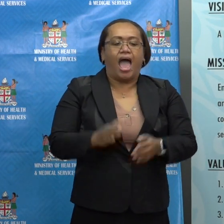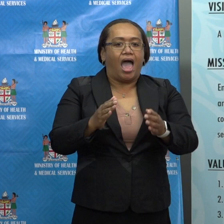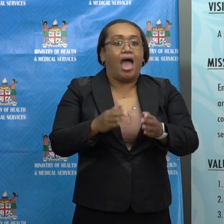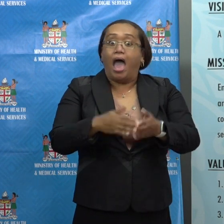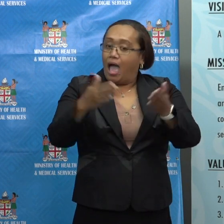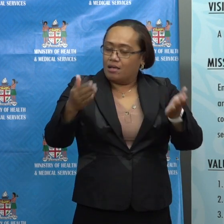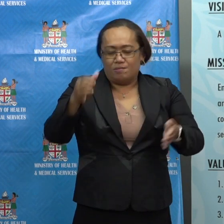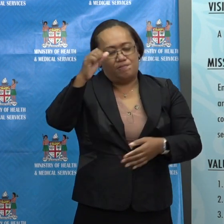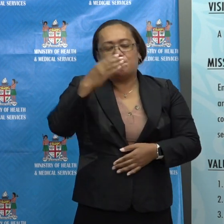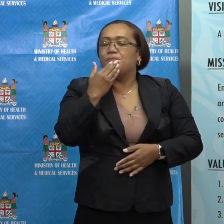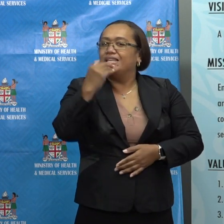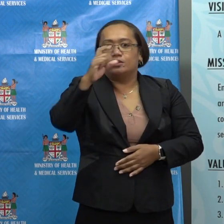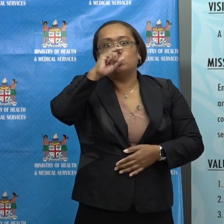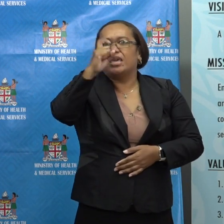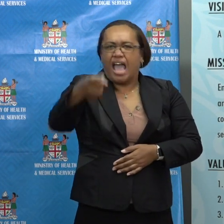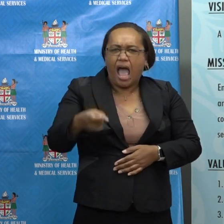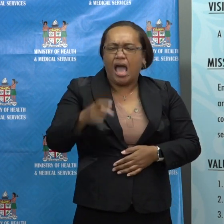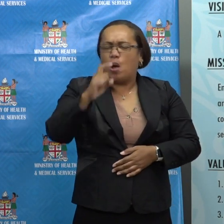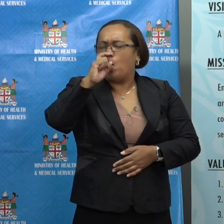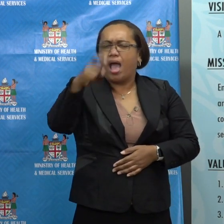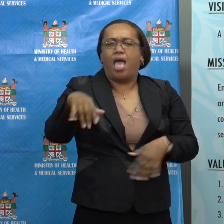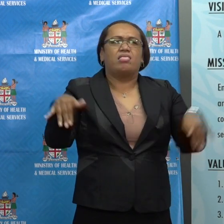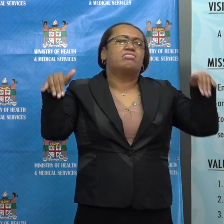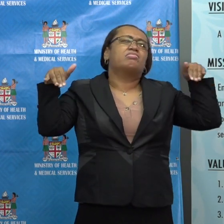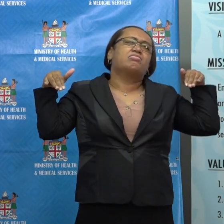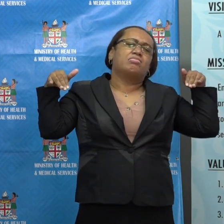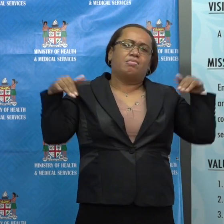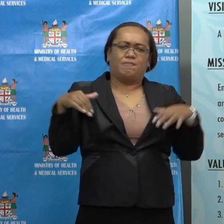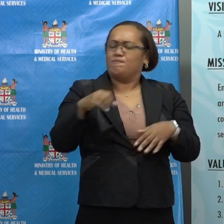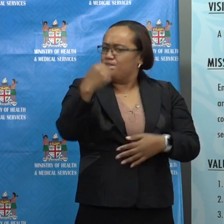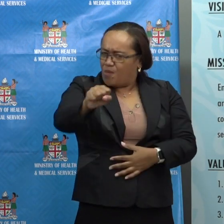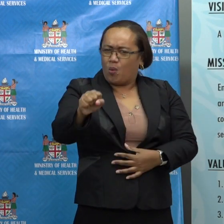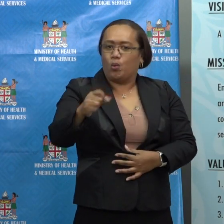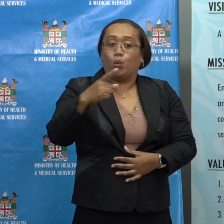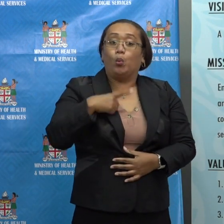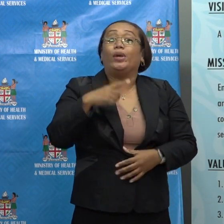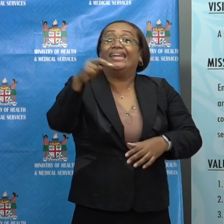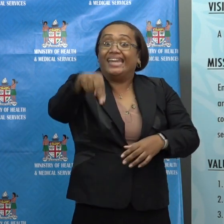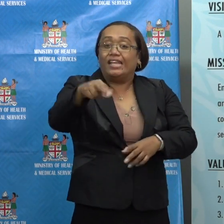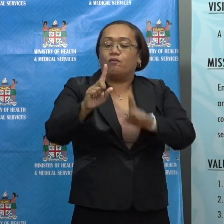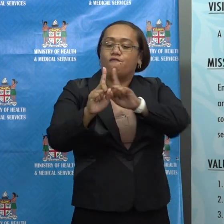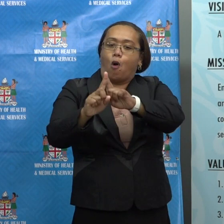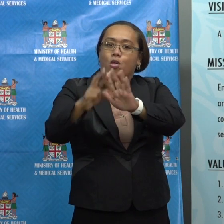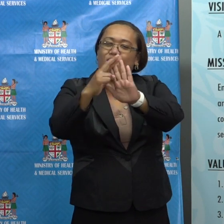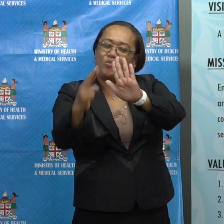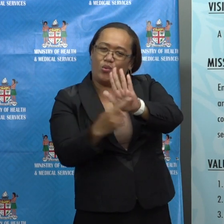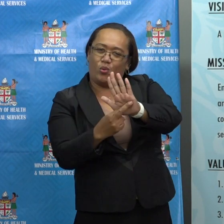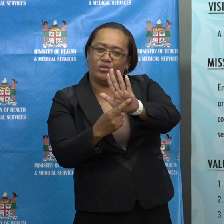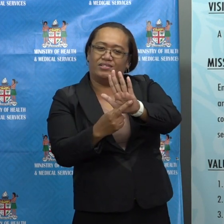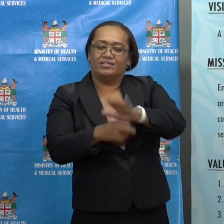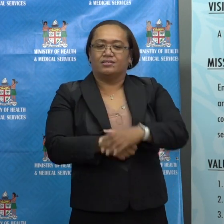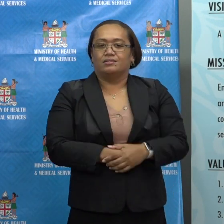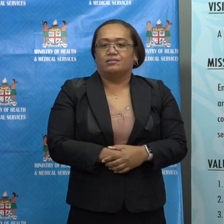lose the war against this virus. I know most Fijians are following and respecting the rules we put in place,